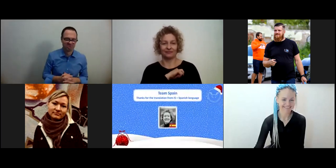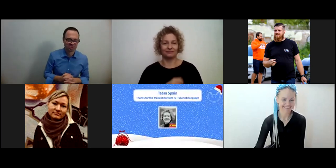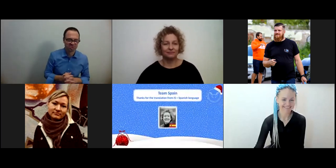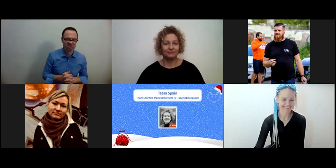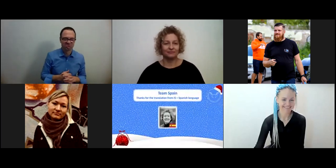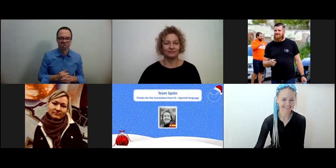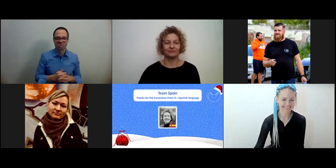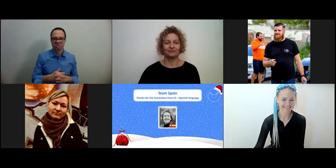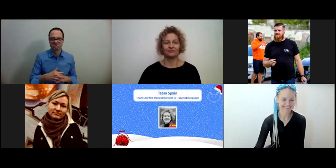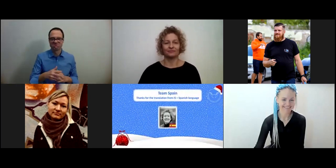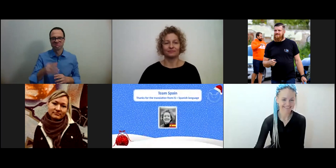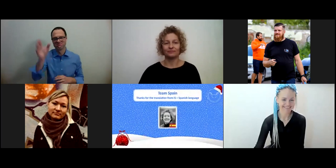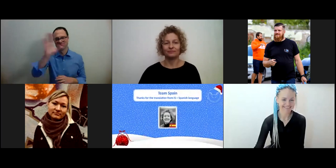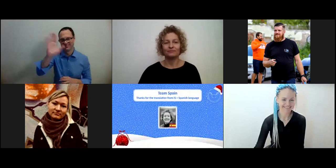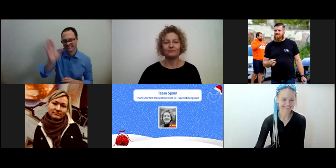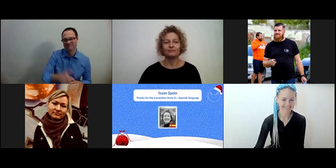Spain.